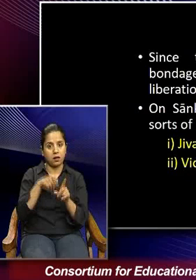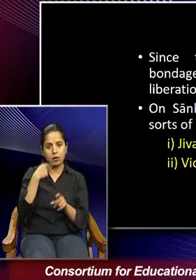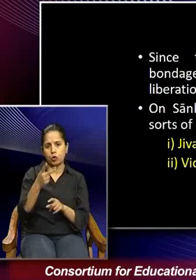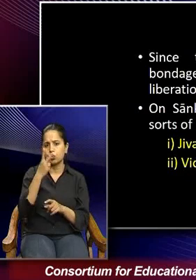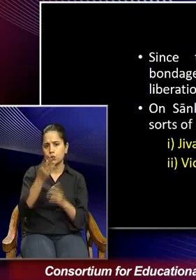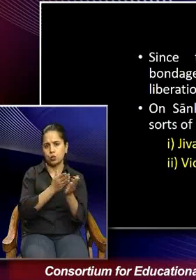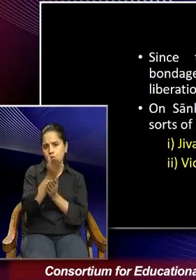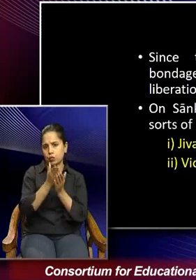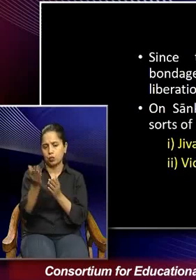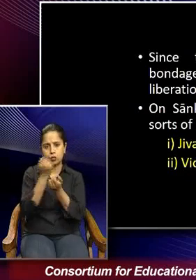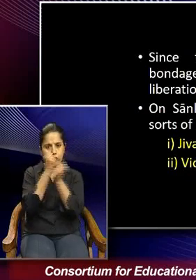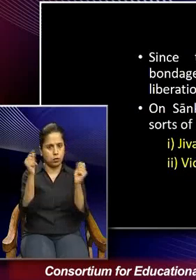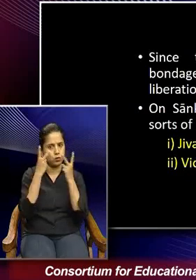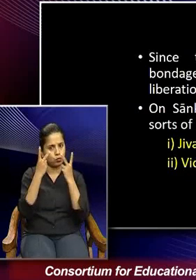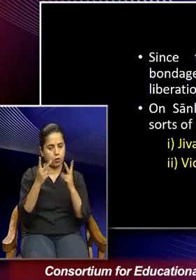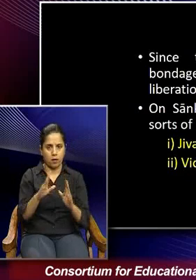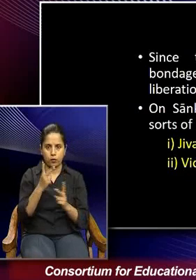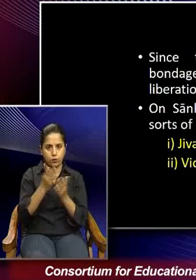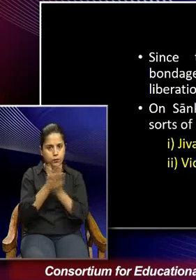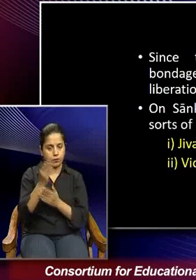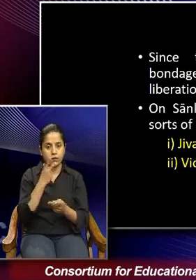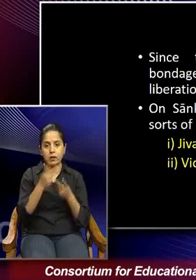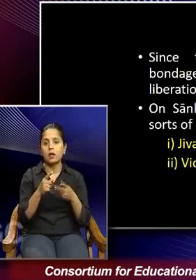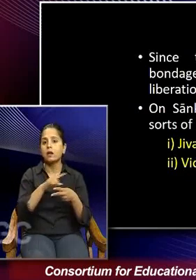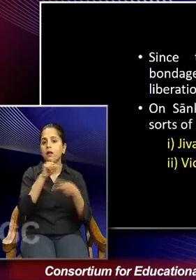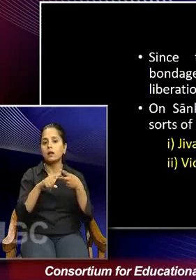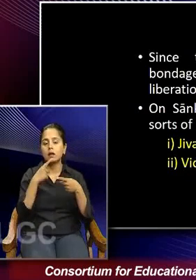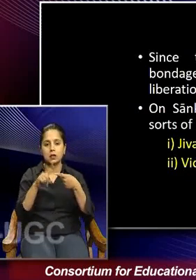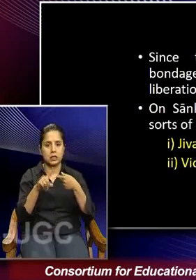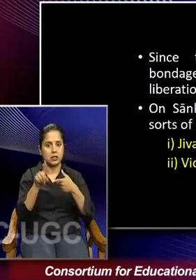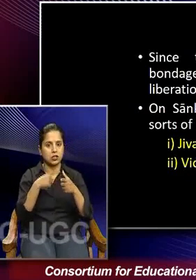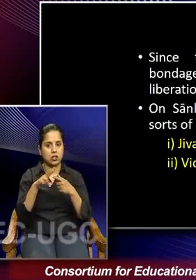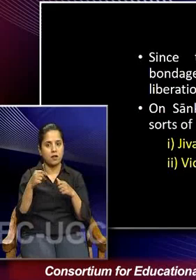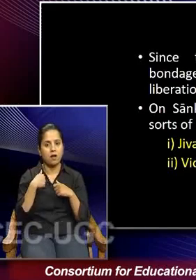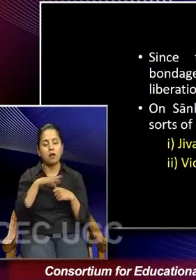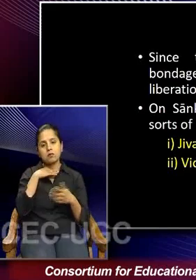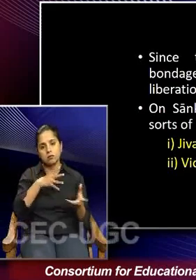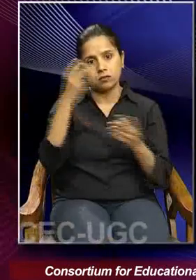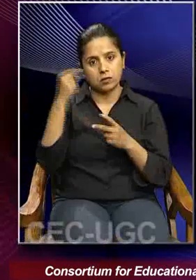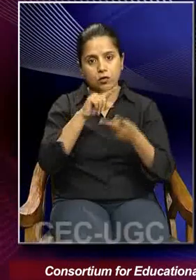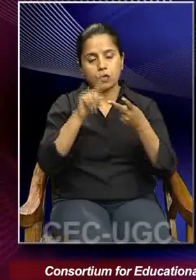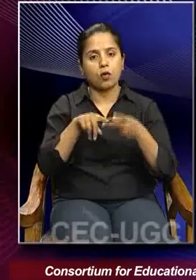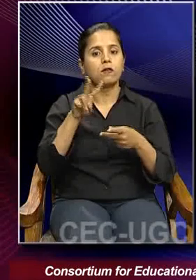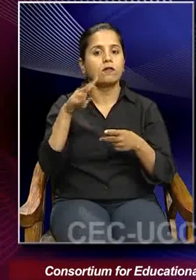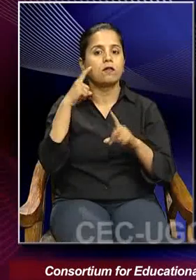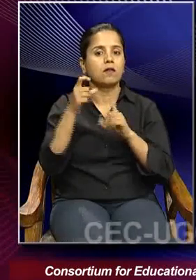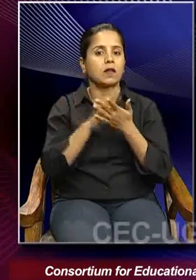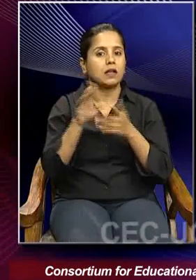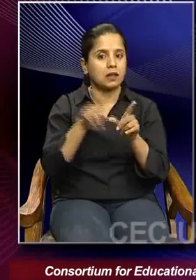of liberations, which are known as Jivan Mukti and Vidhe Mukti.